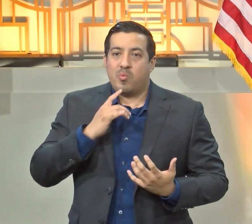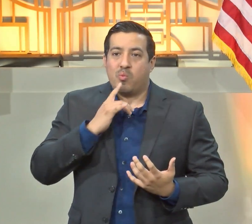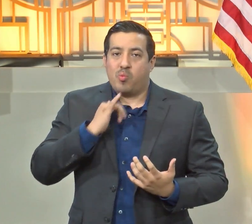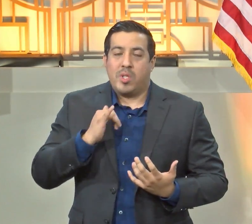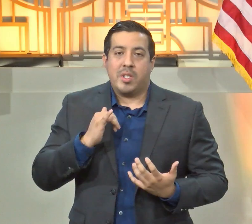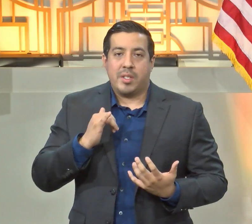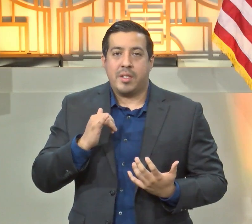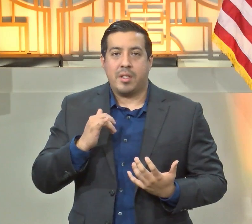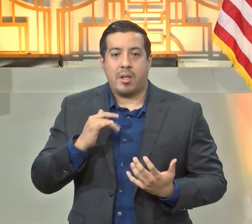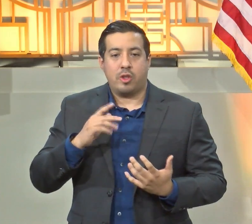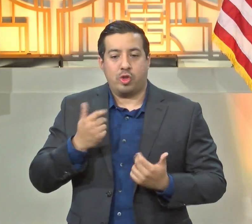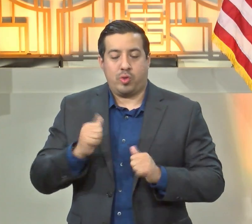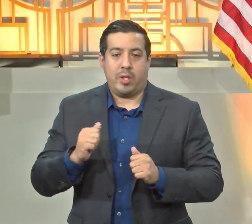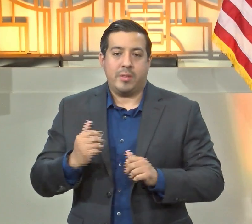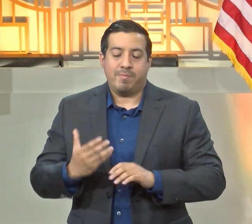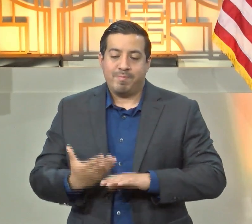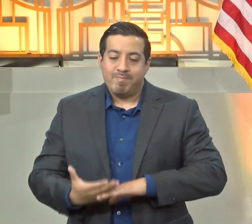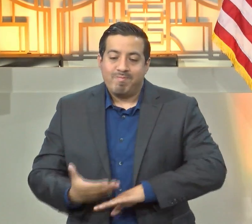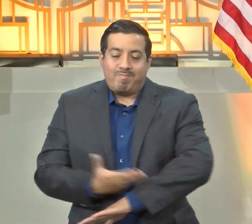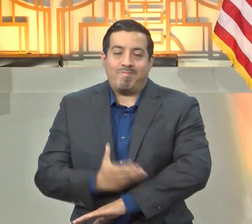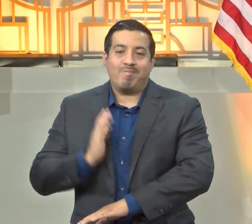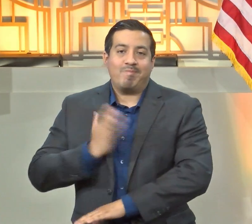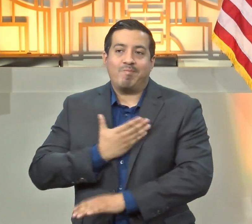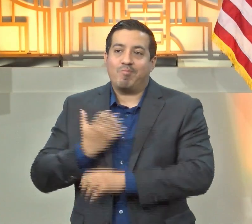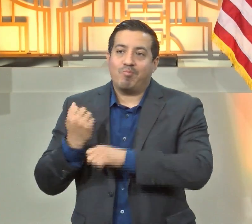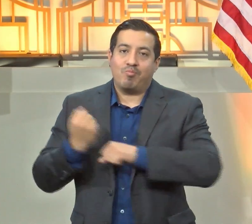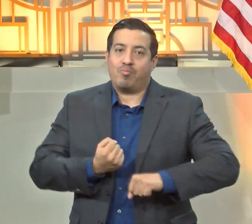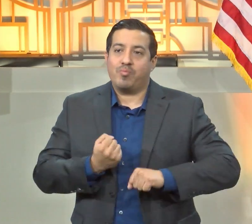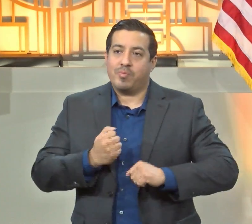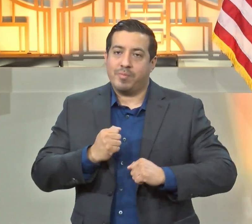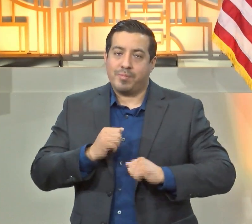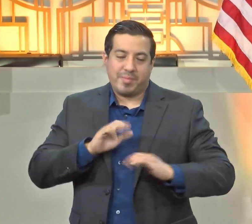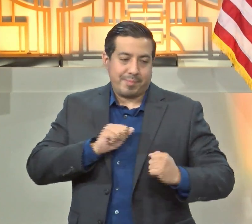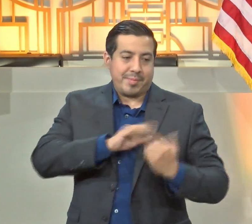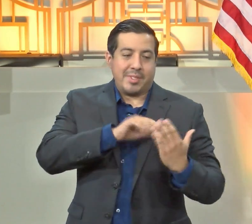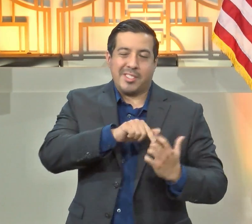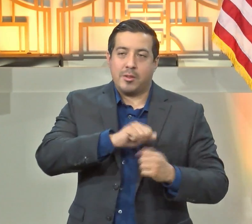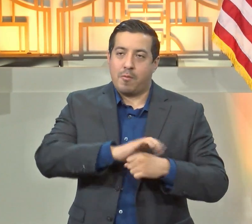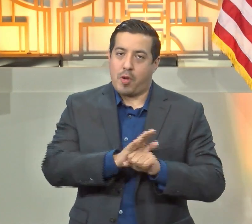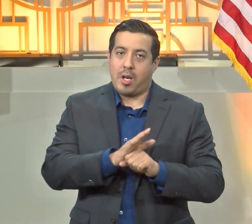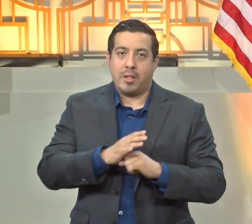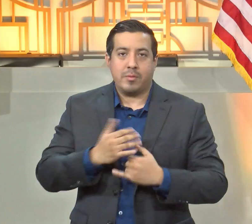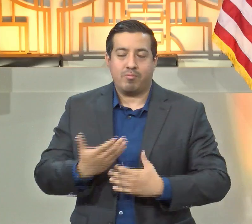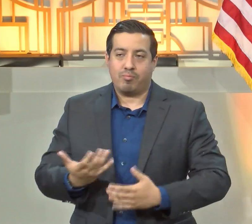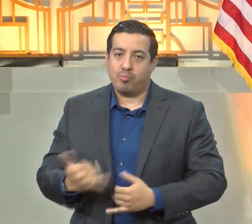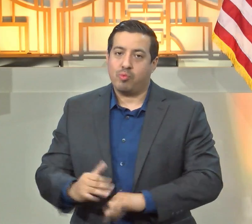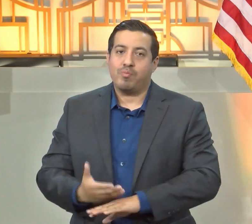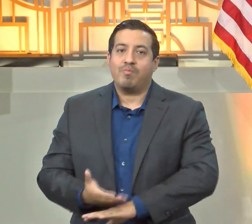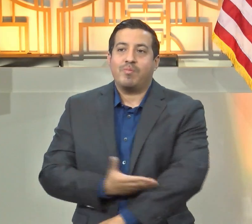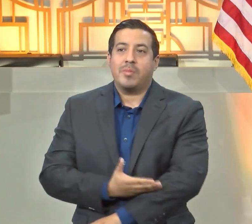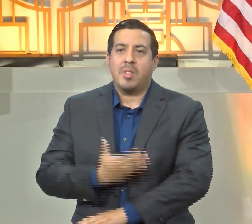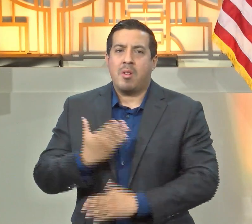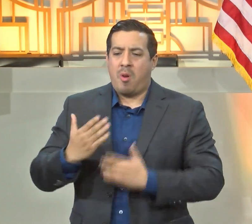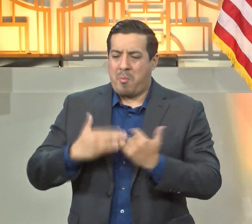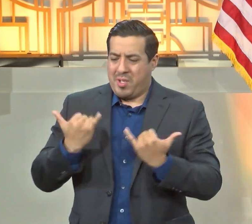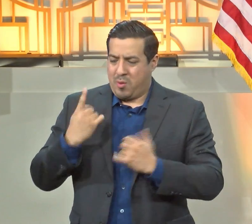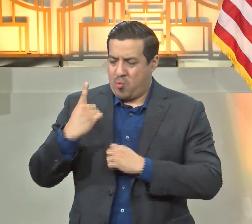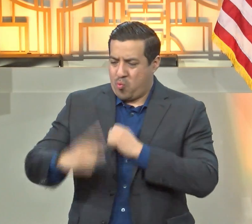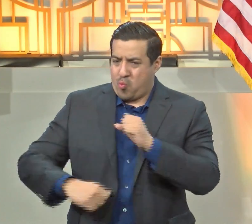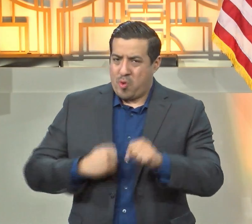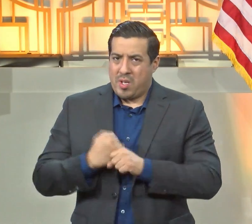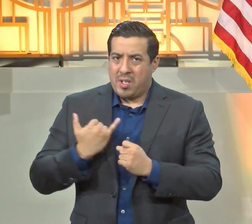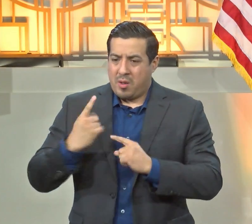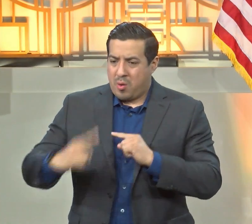refreshing, strengthening our efforts against the virus. It's been almost a year at this point